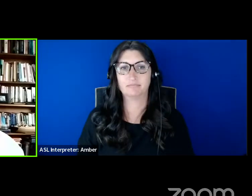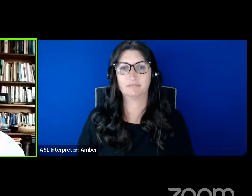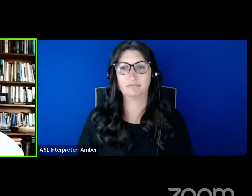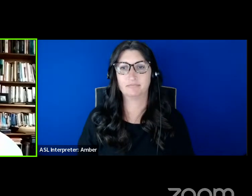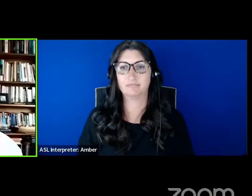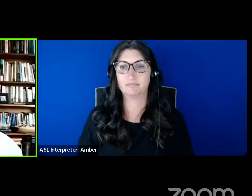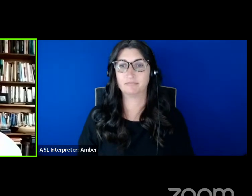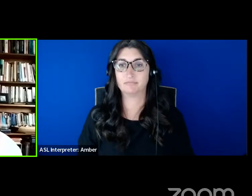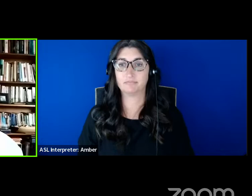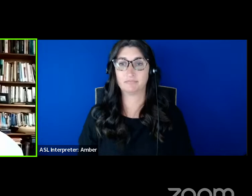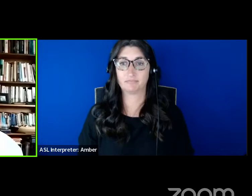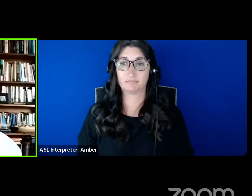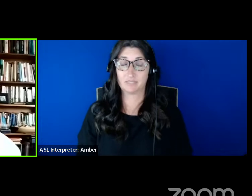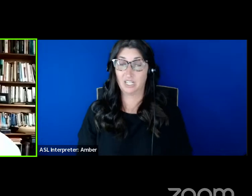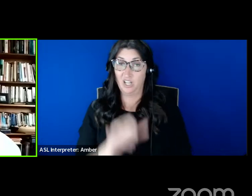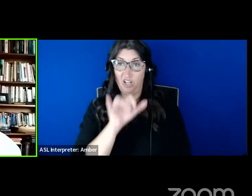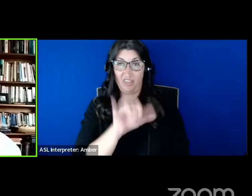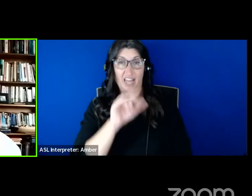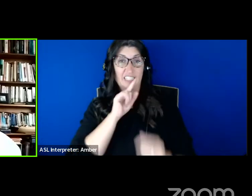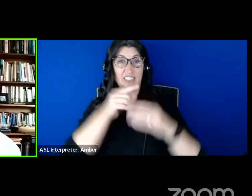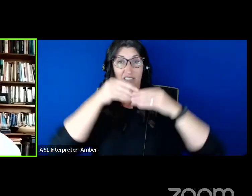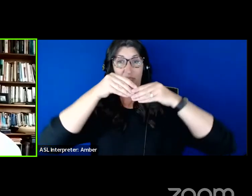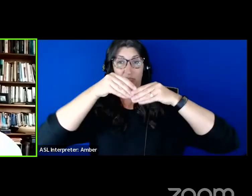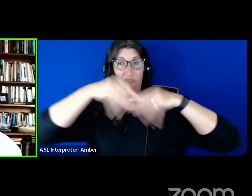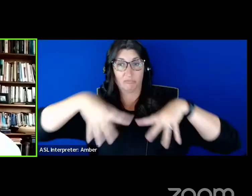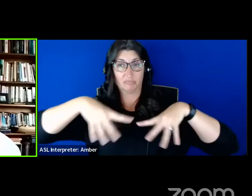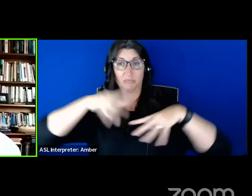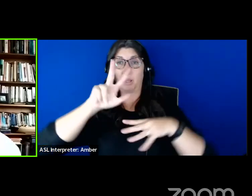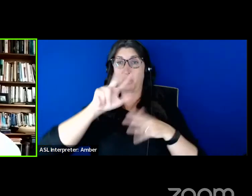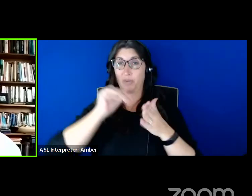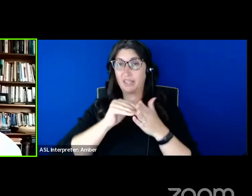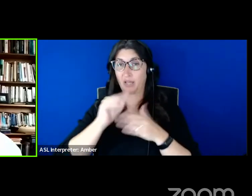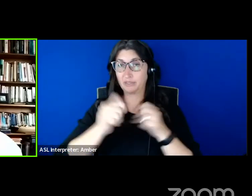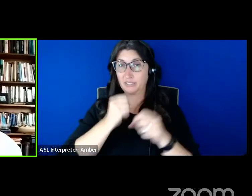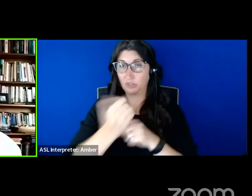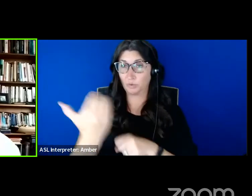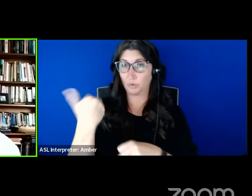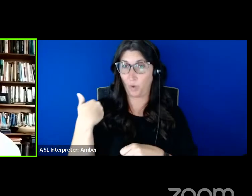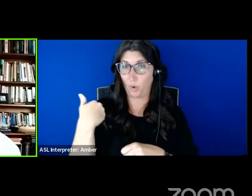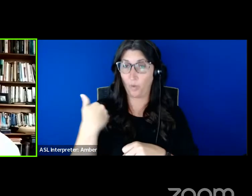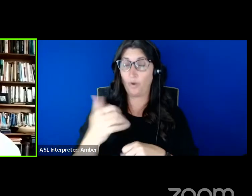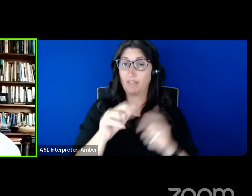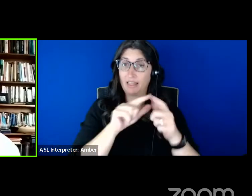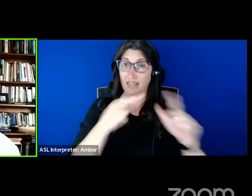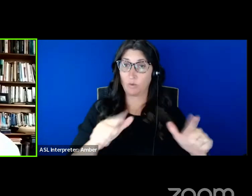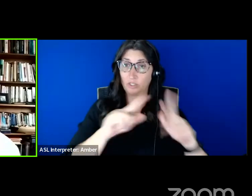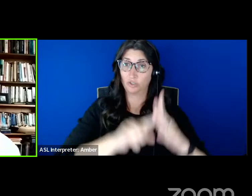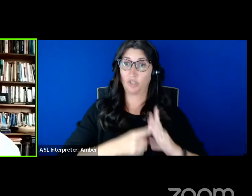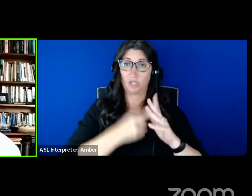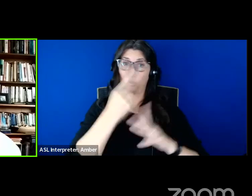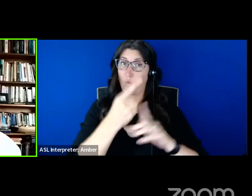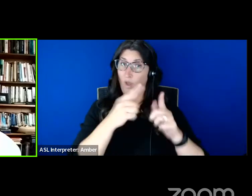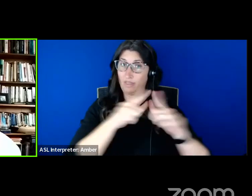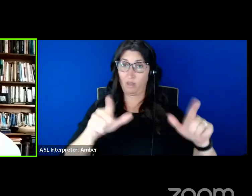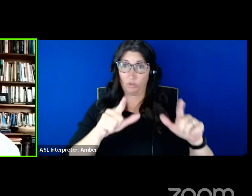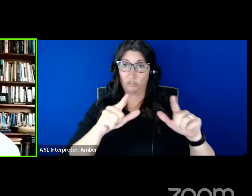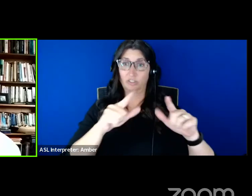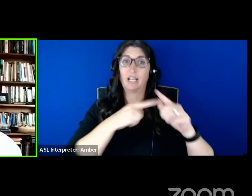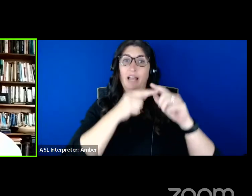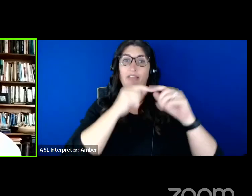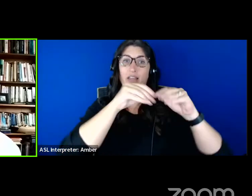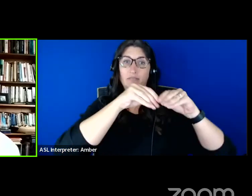all right, so you saw that. That was the breakdown of language about 3,000 years ago. It began as one language, then it broke out